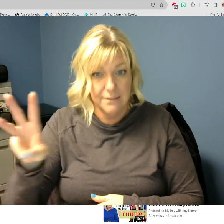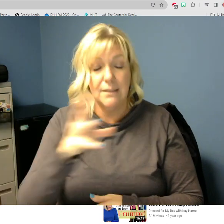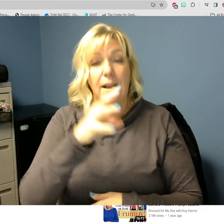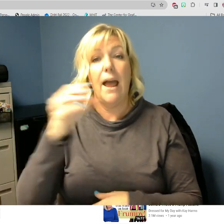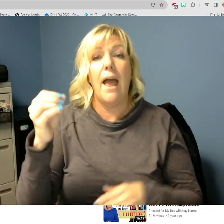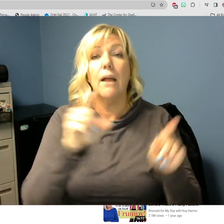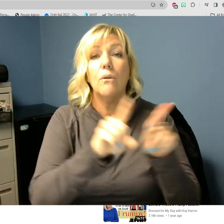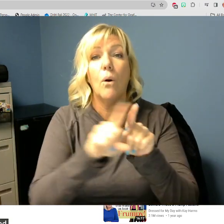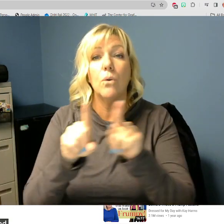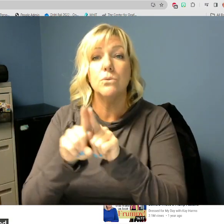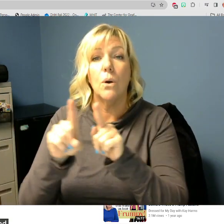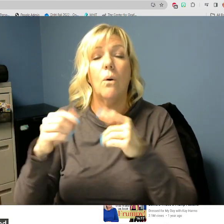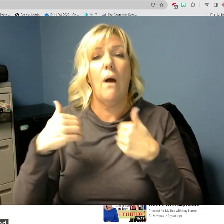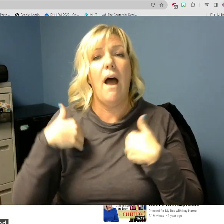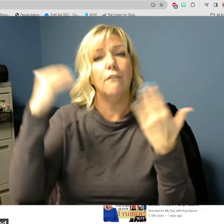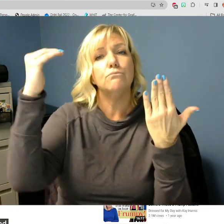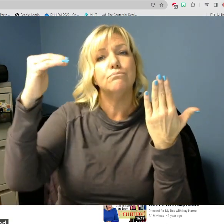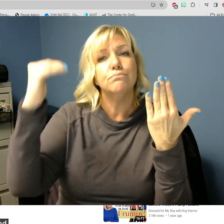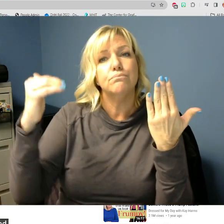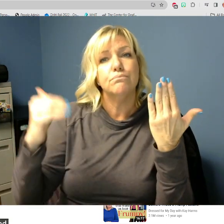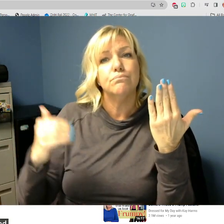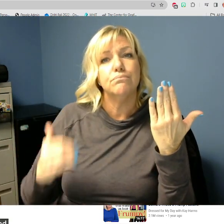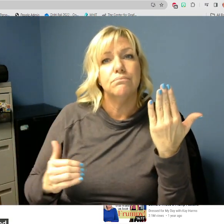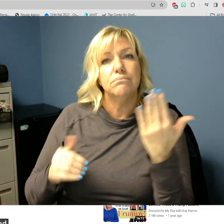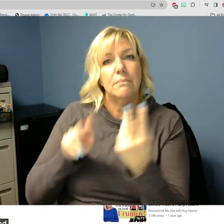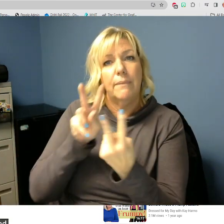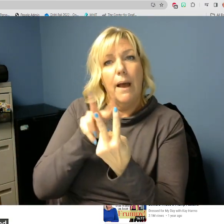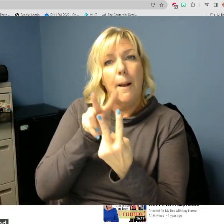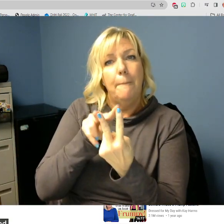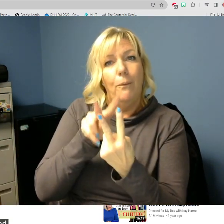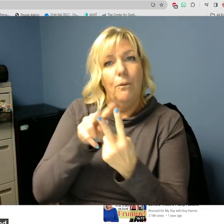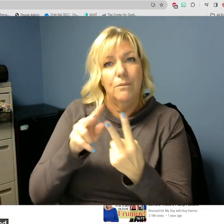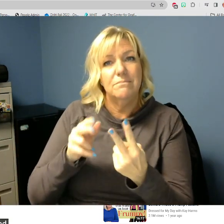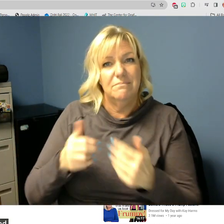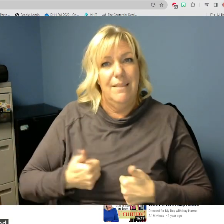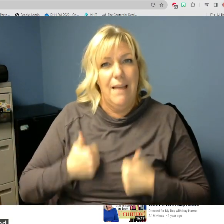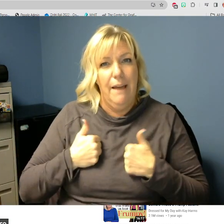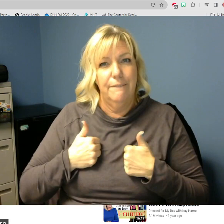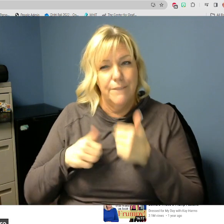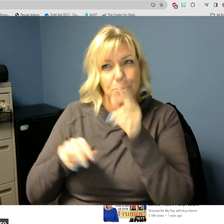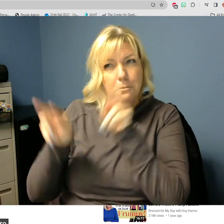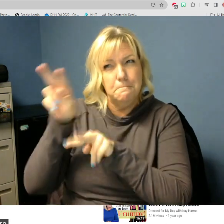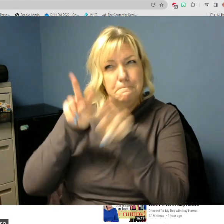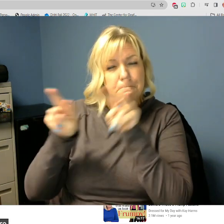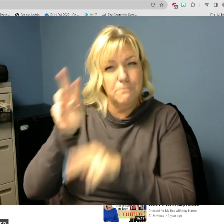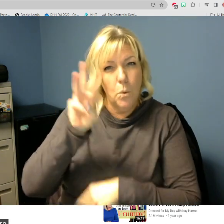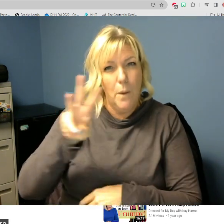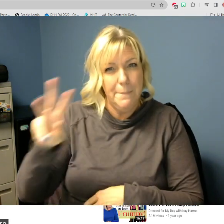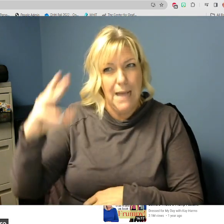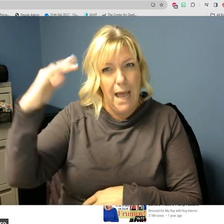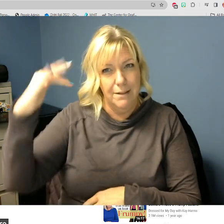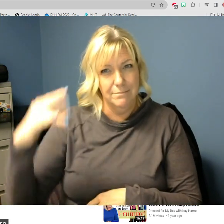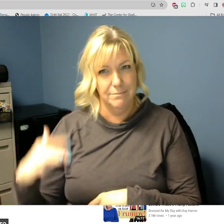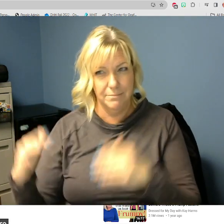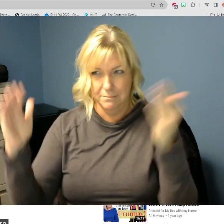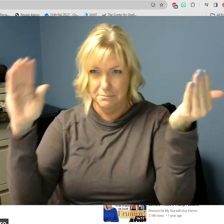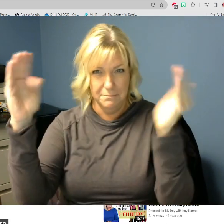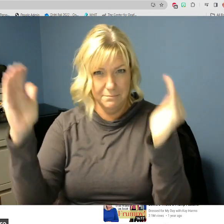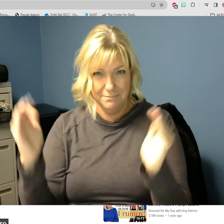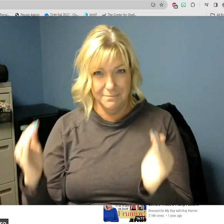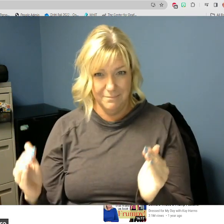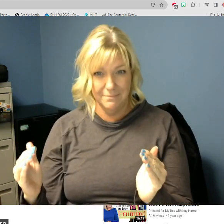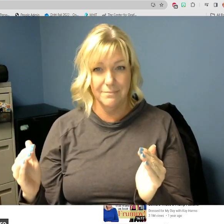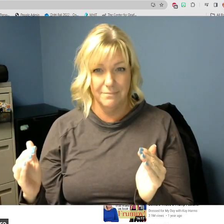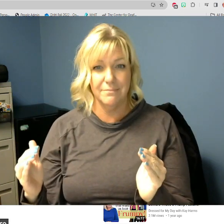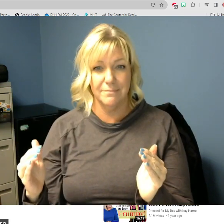outlines the Johnsons, including Mary. So definitely look over that website and kind of read over those sections that deal with the